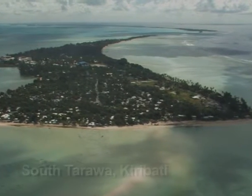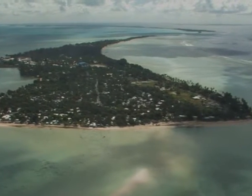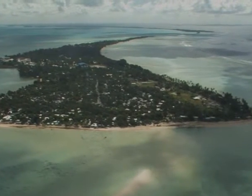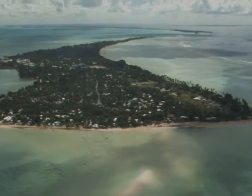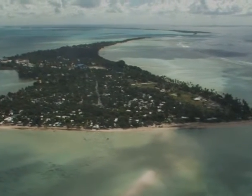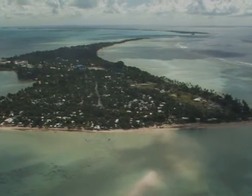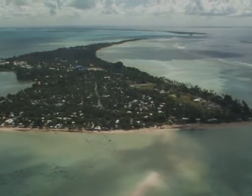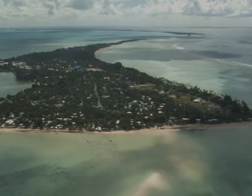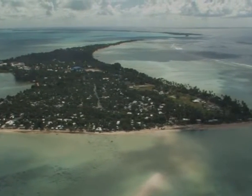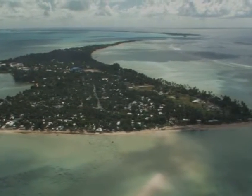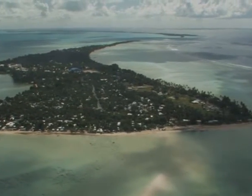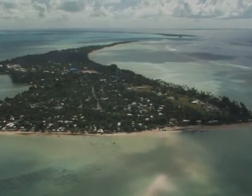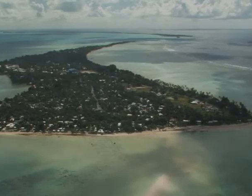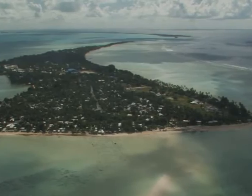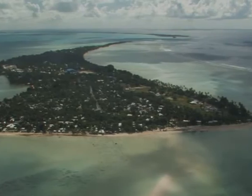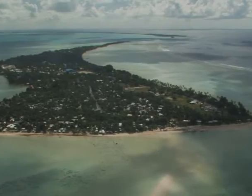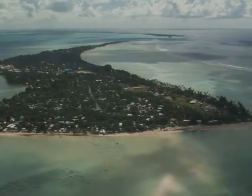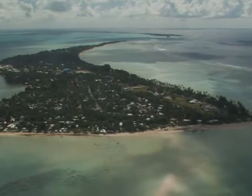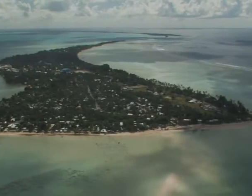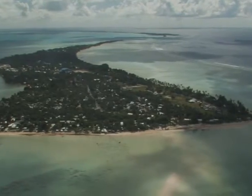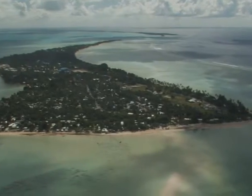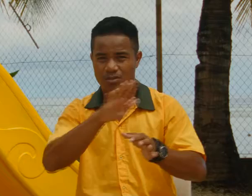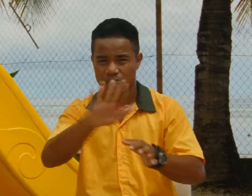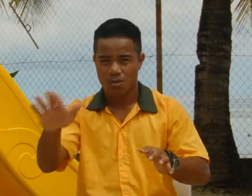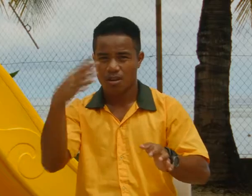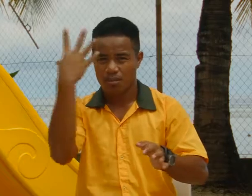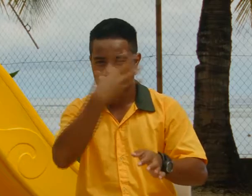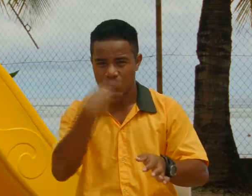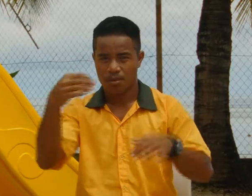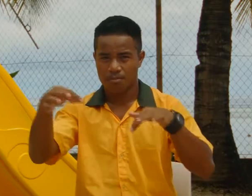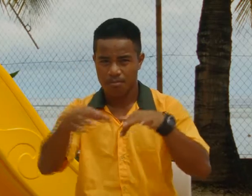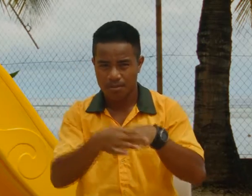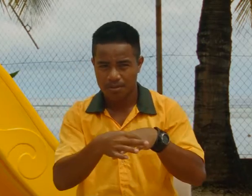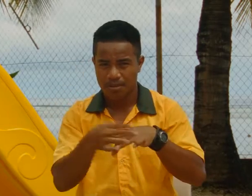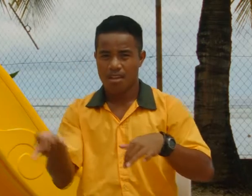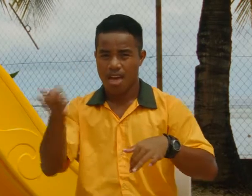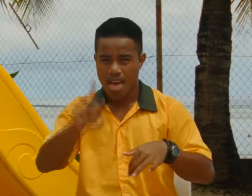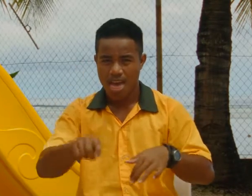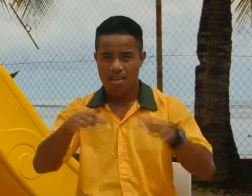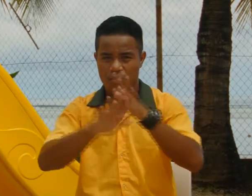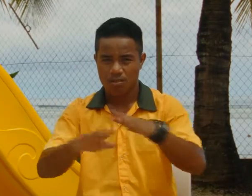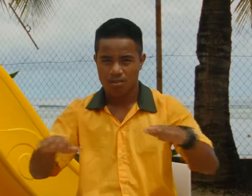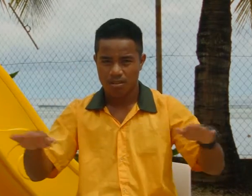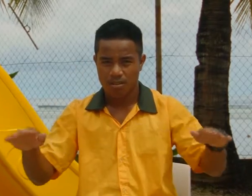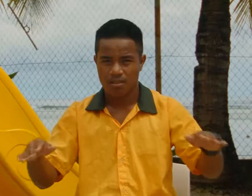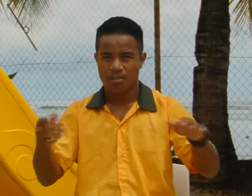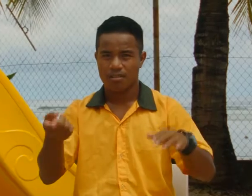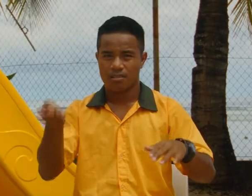this message to you, Mr. President Obama, to your beautiful wife and children, and to